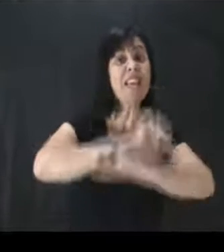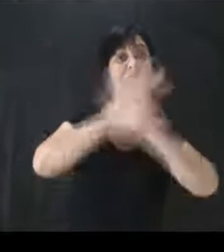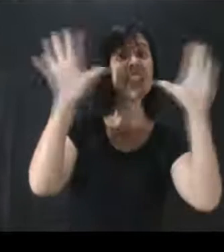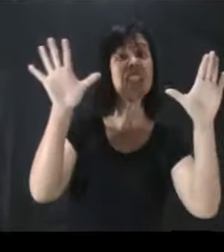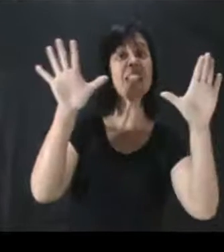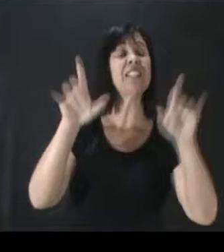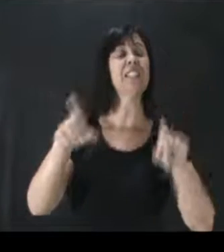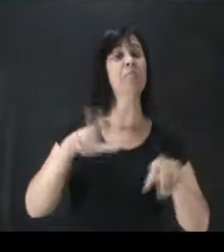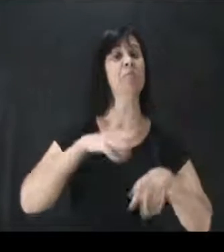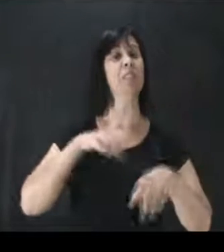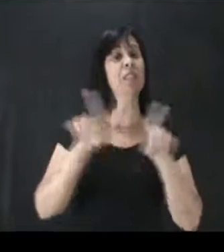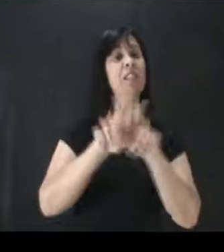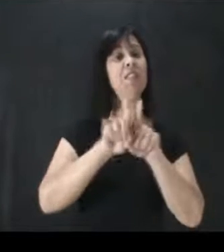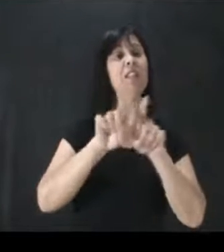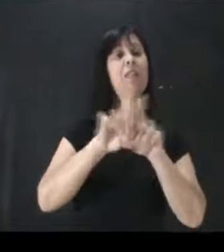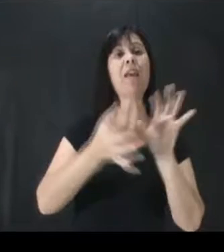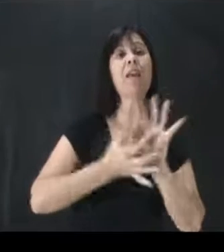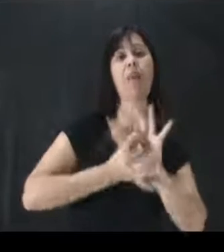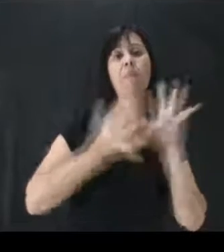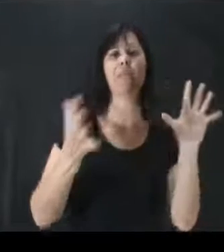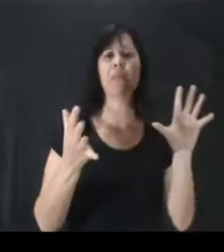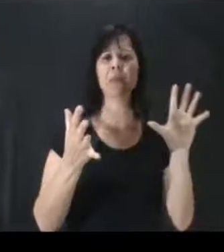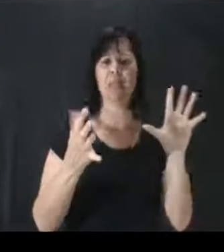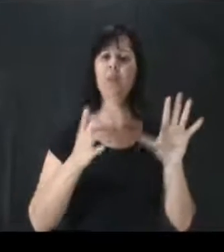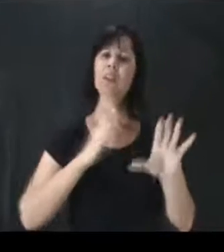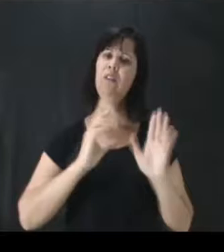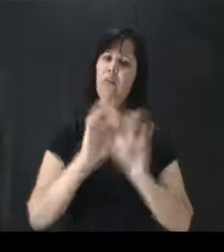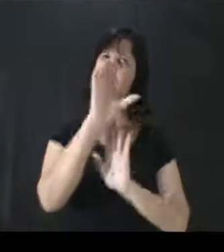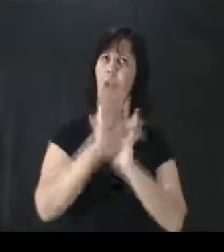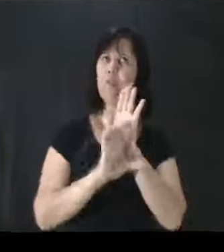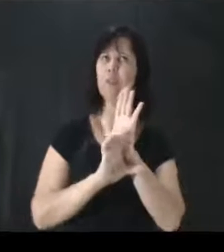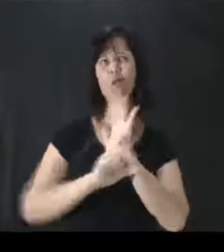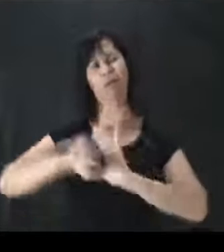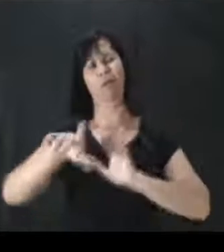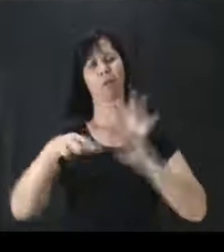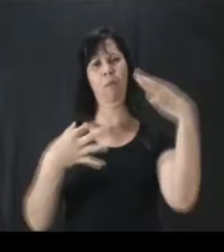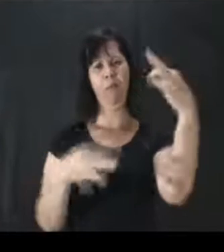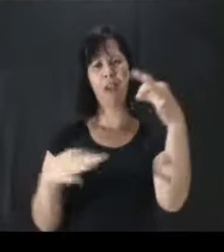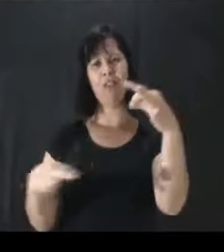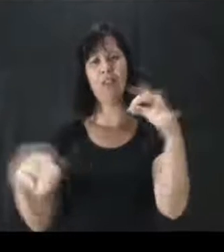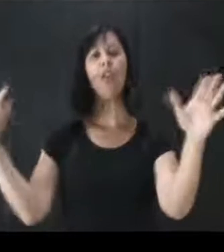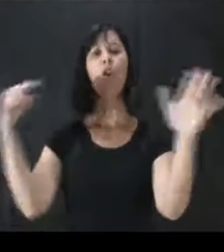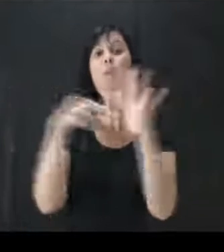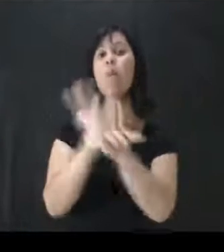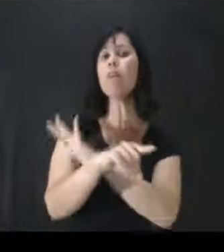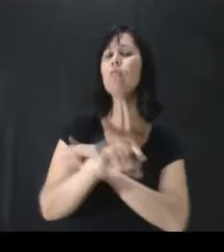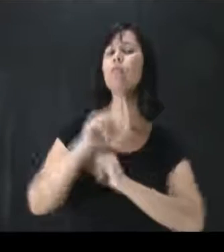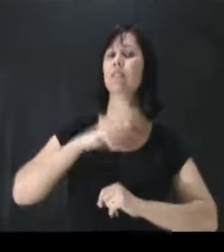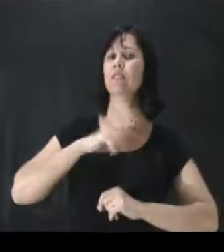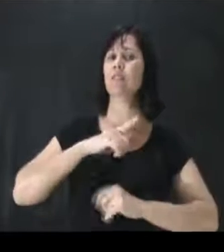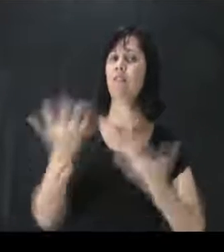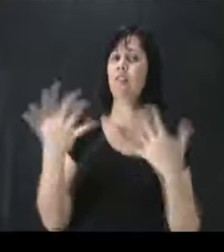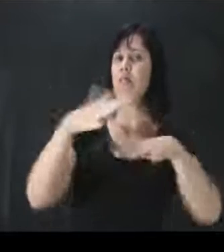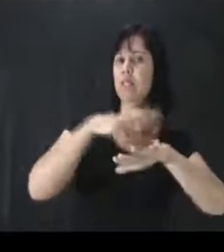was enlightenment, and there is a chapter where I ask emancipation and